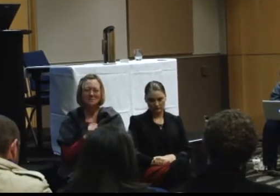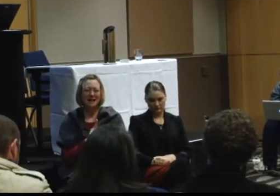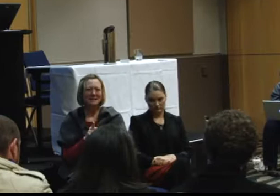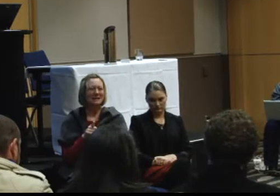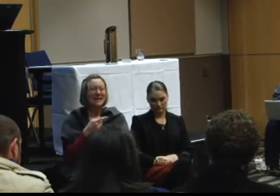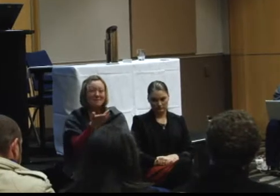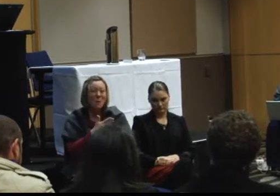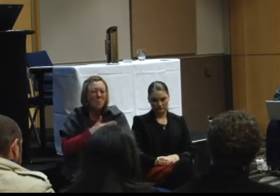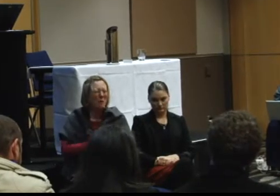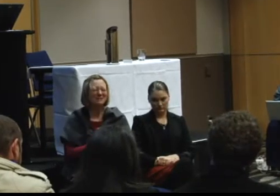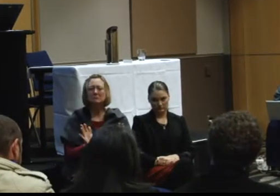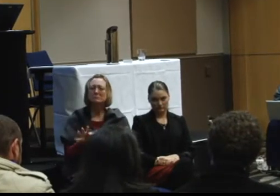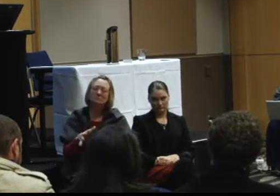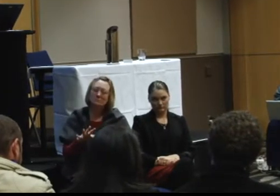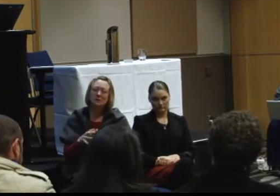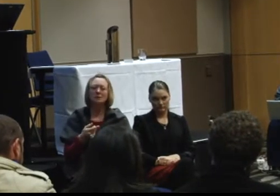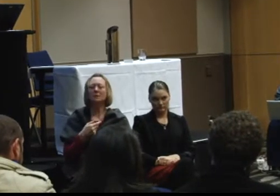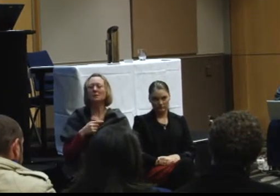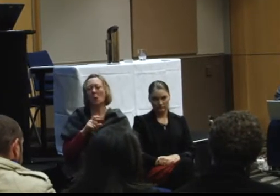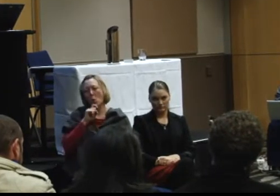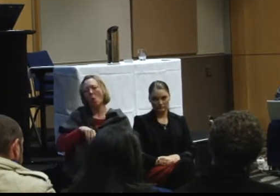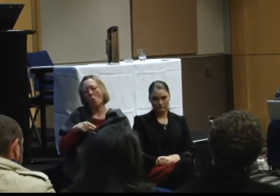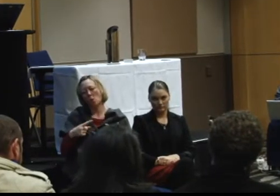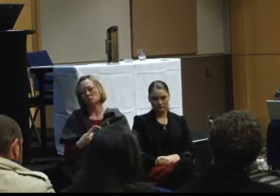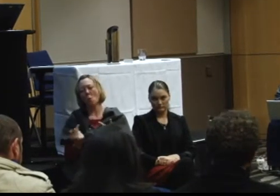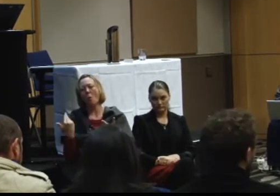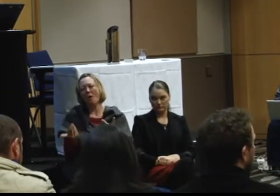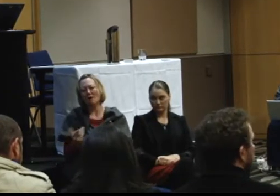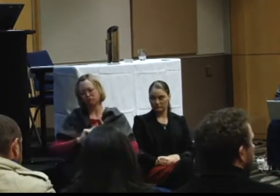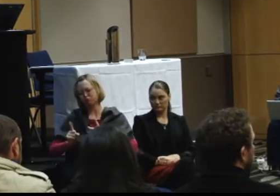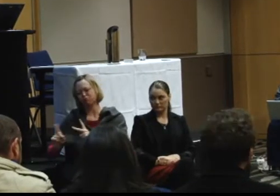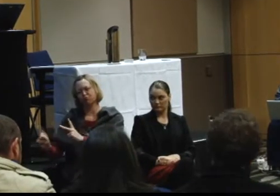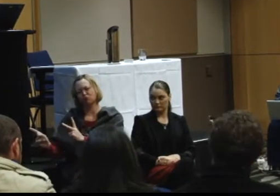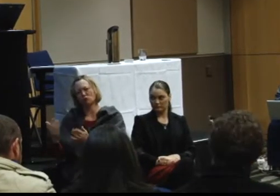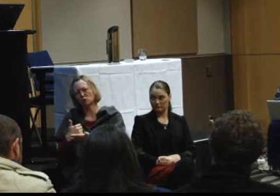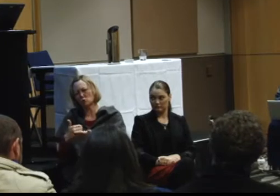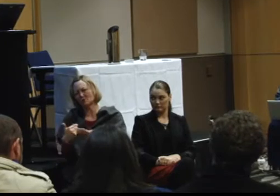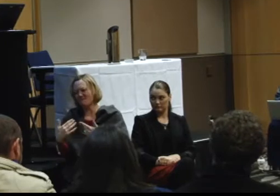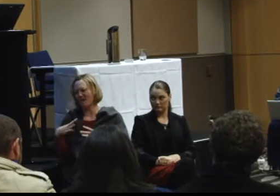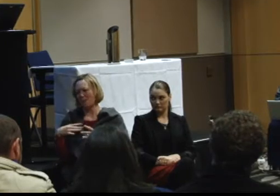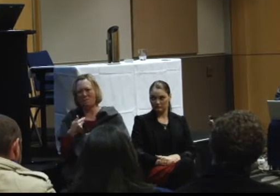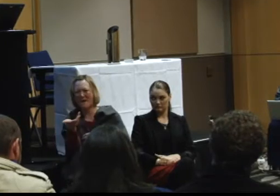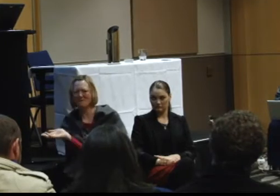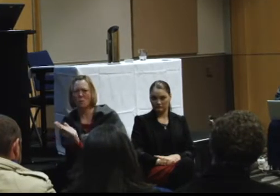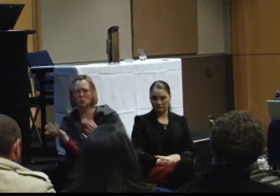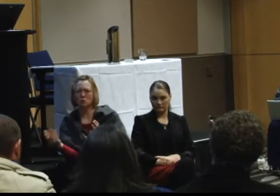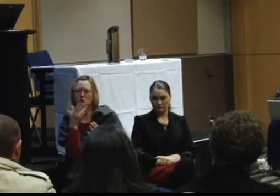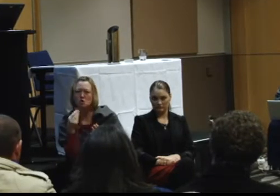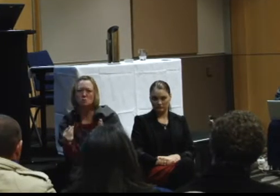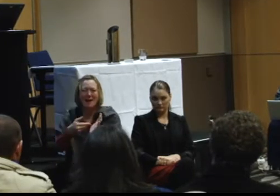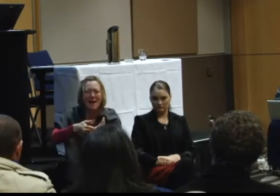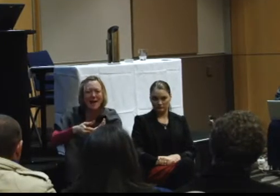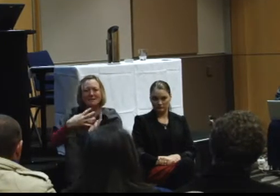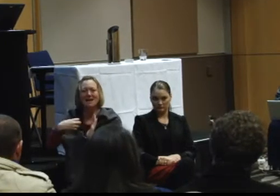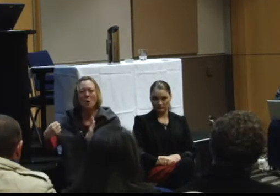also offer up a set of resources that will be available for anyone to add to, take away, pick and mix and